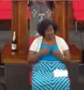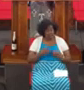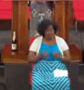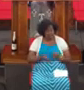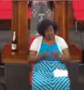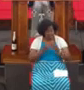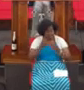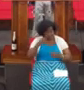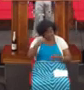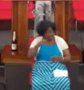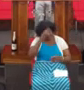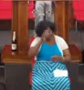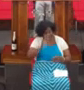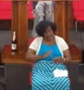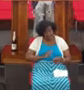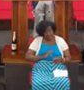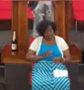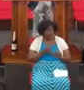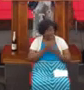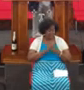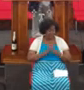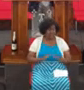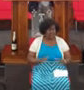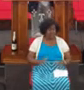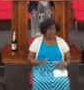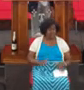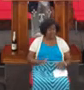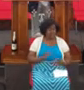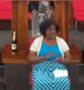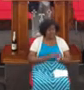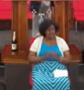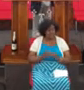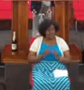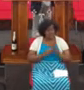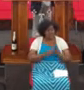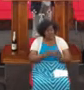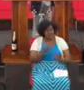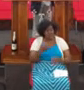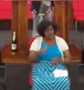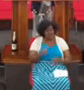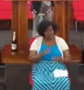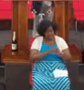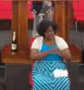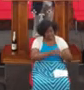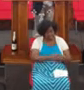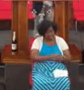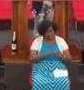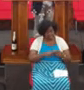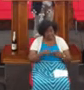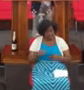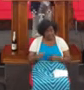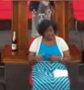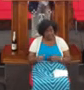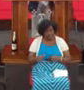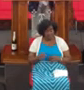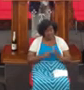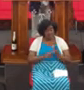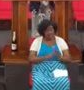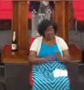manage to lift his crowd, but they were quiet. Jesus pointed out the hypocrisy to them. Jesus showed